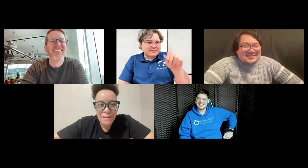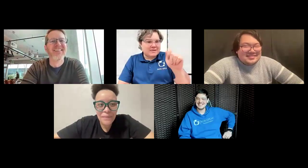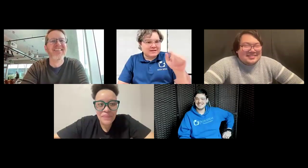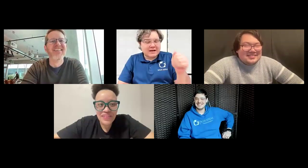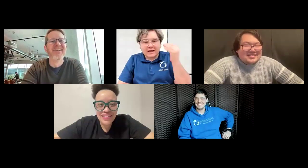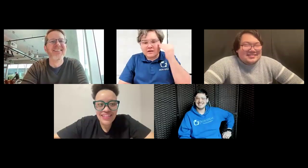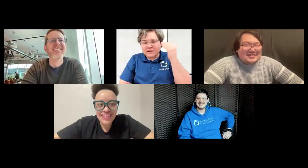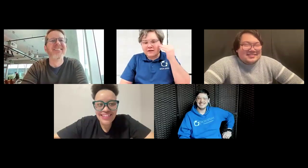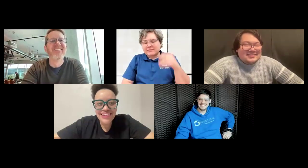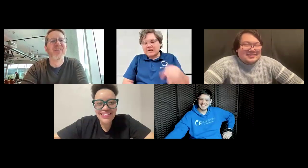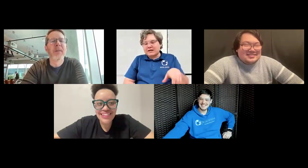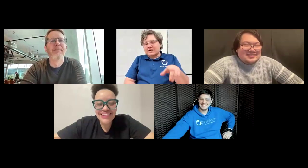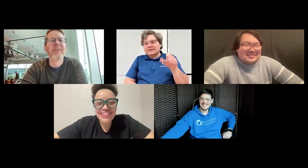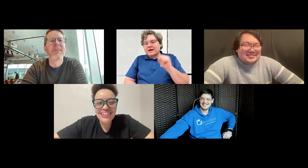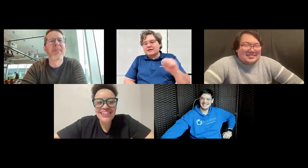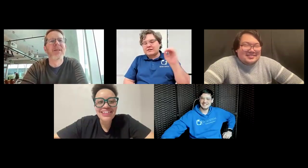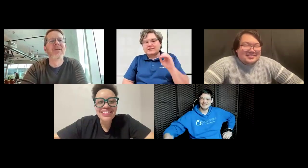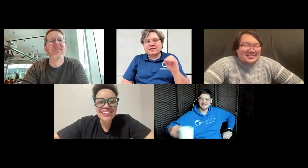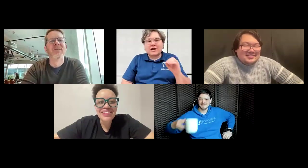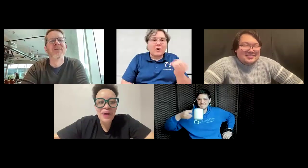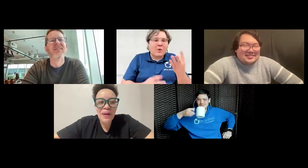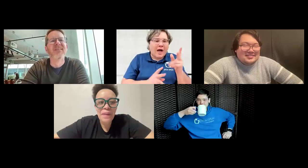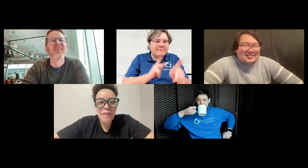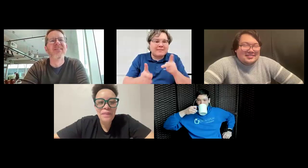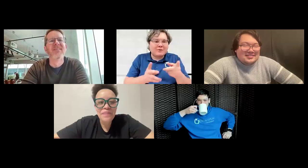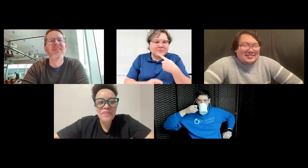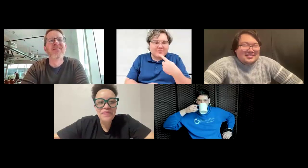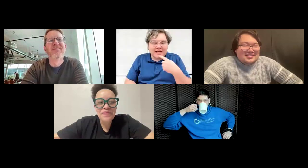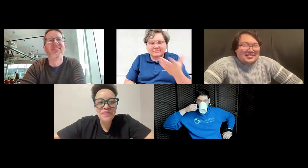Yeah, we're bringing back to the data again. I know